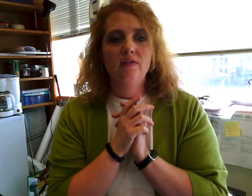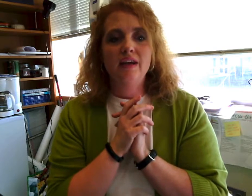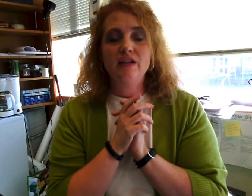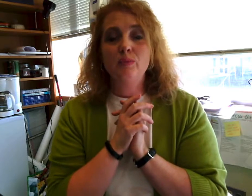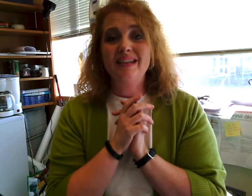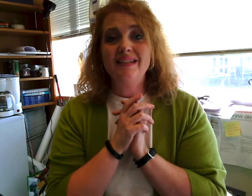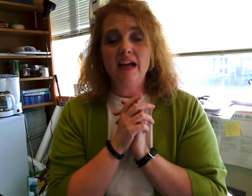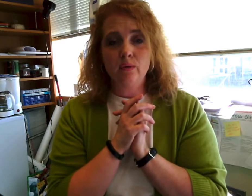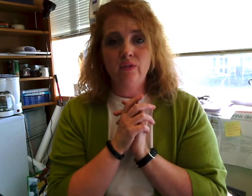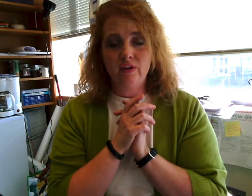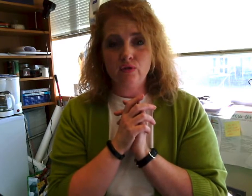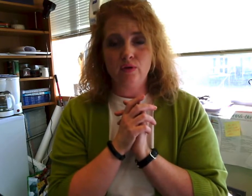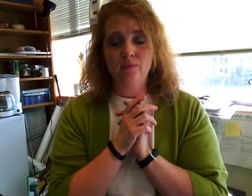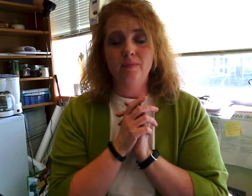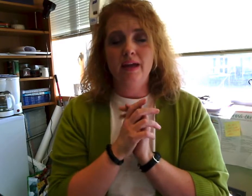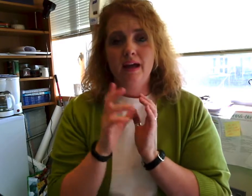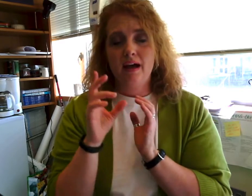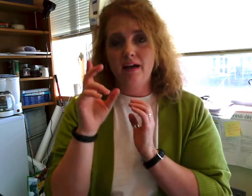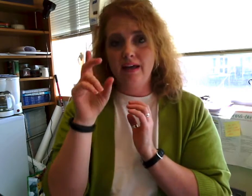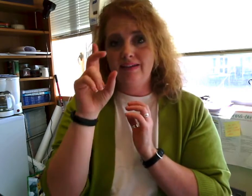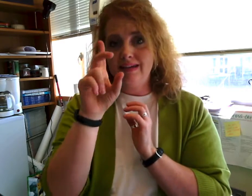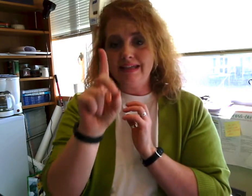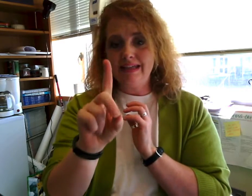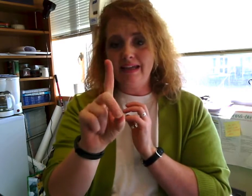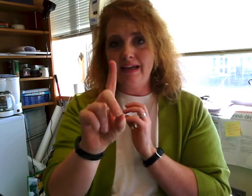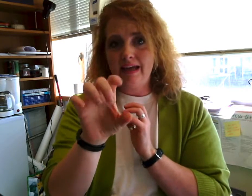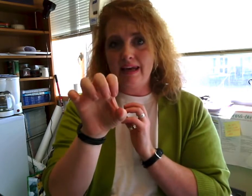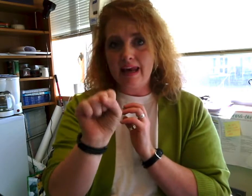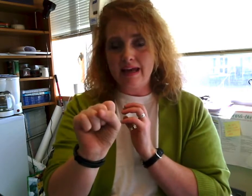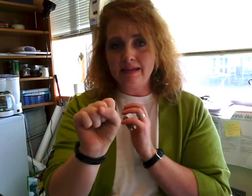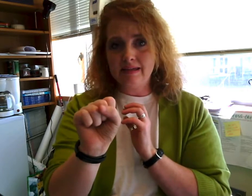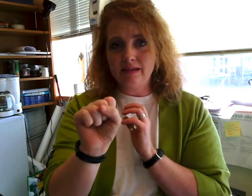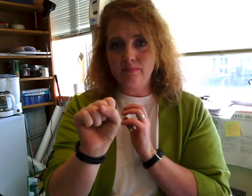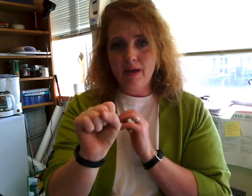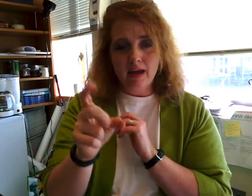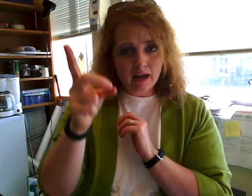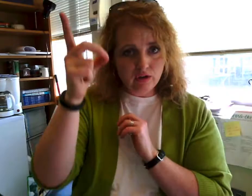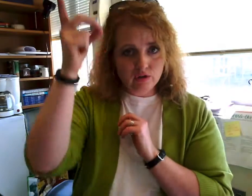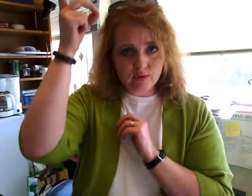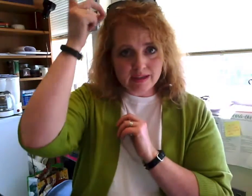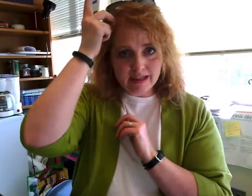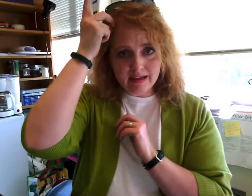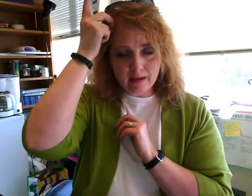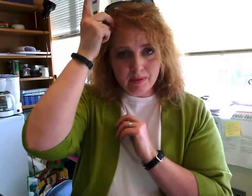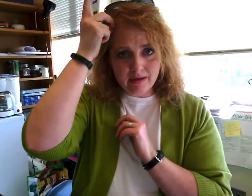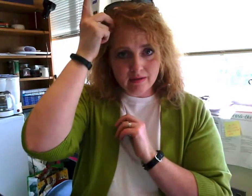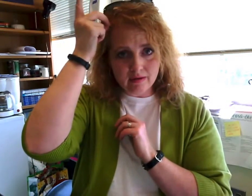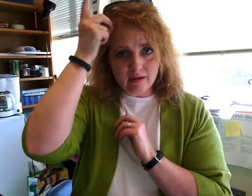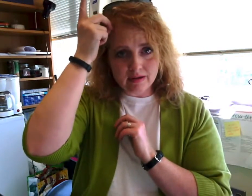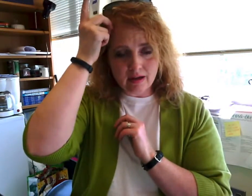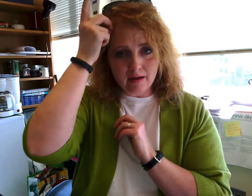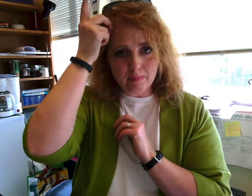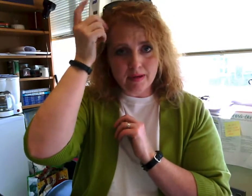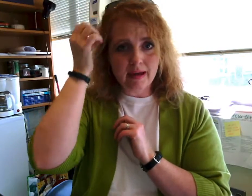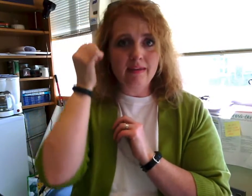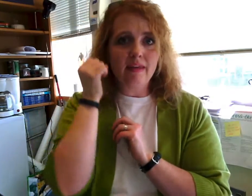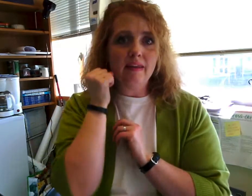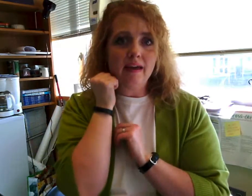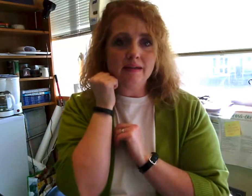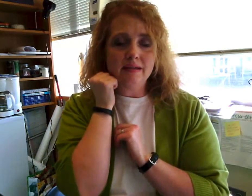The next one is Down syndrome. It's a D and an S, and you do the D up here on top, and then the S